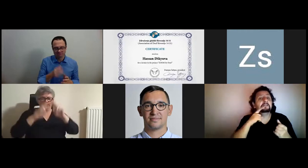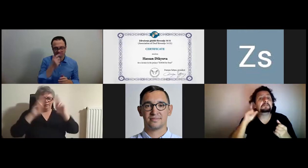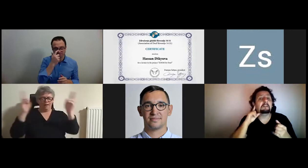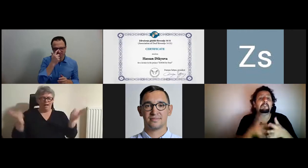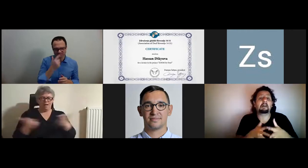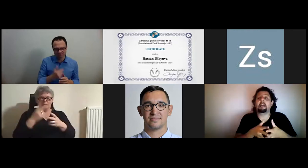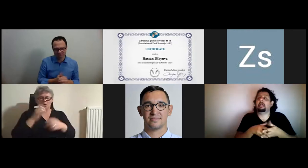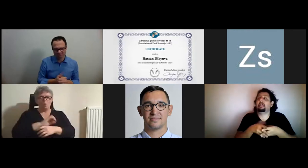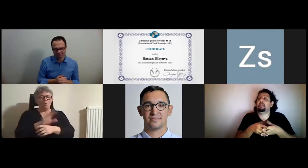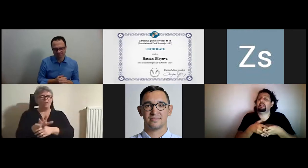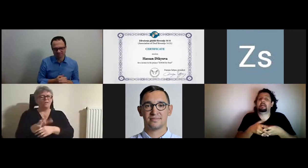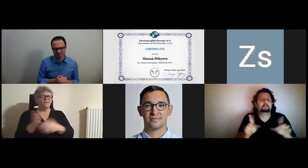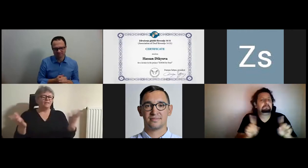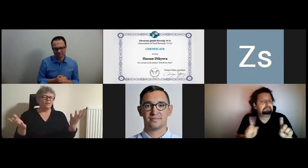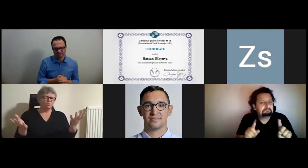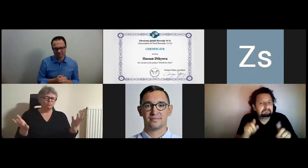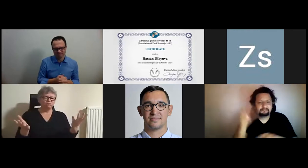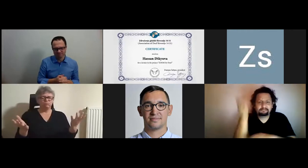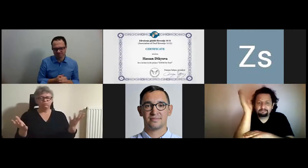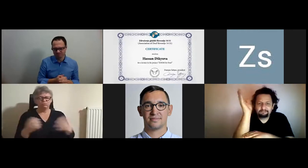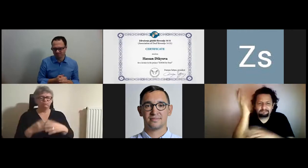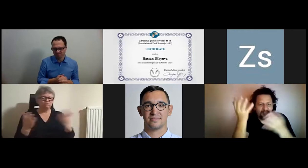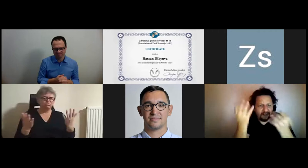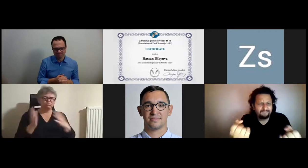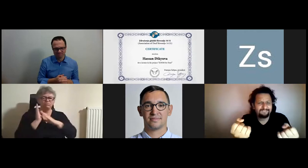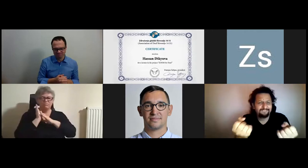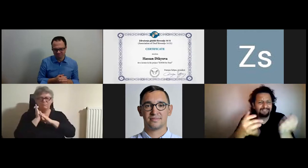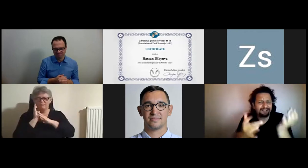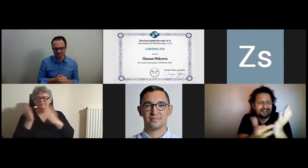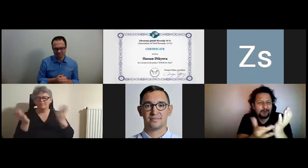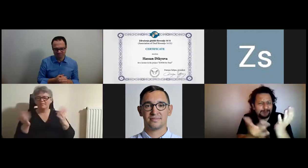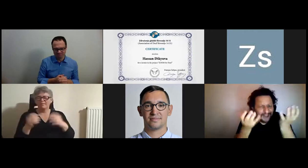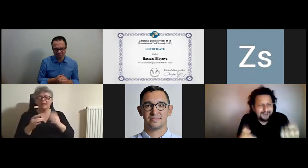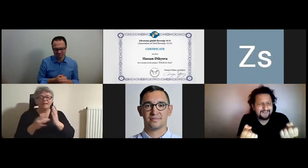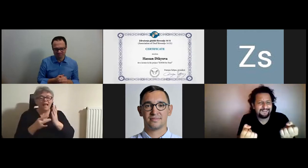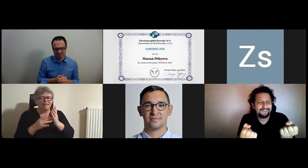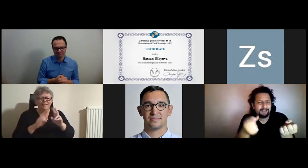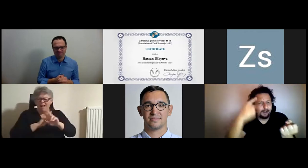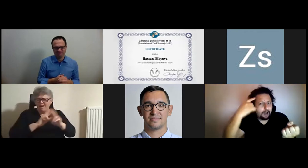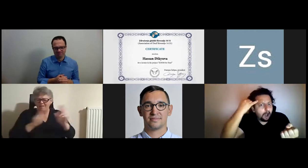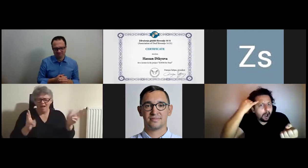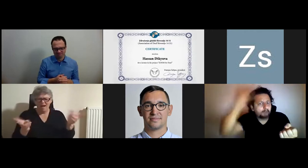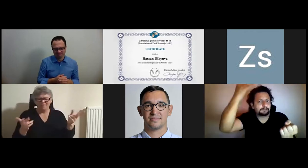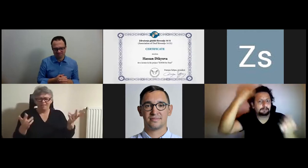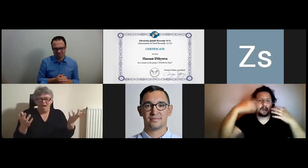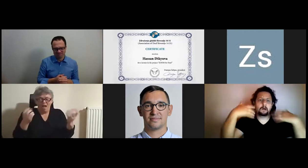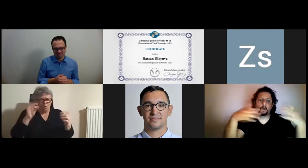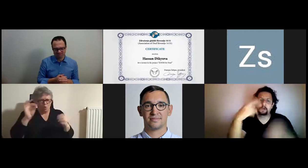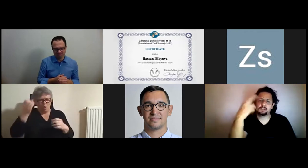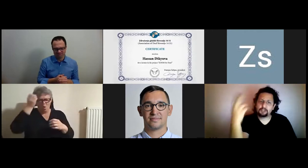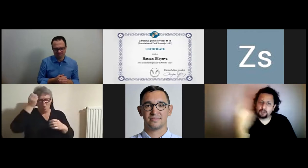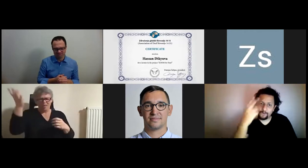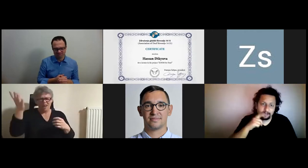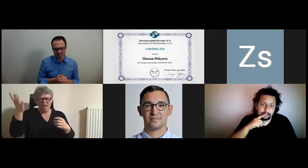As we know, Corona has taken over the world and there's many people that are stuck at home, but we have technology, we have